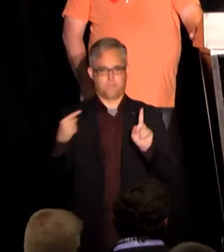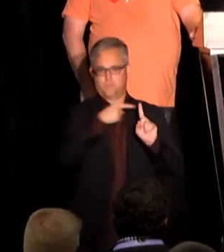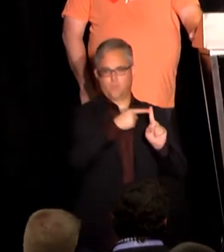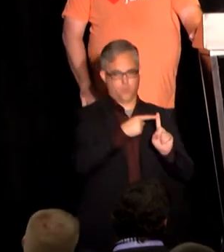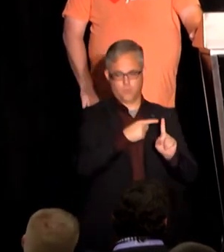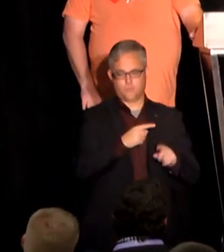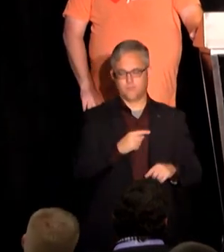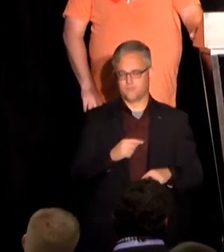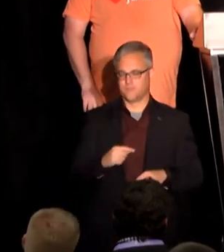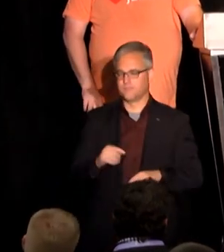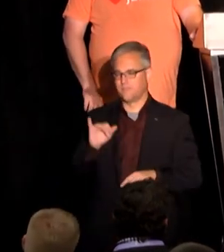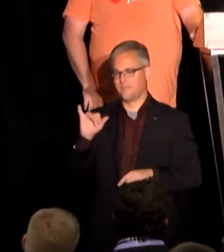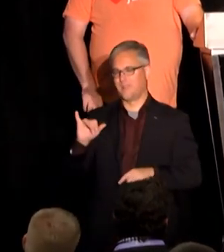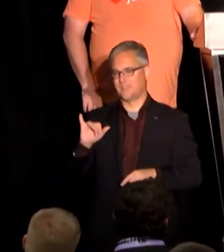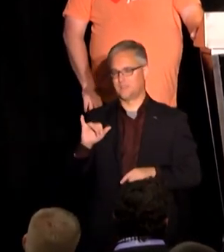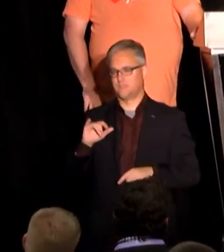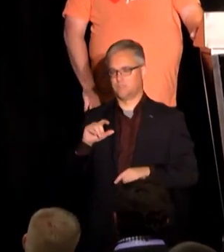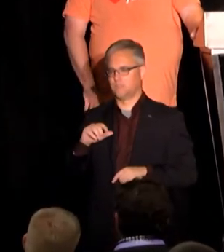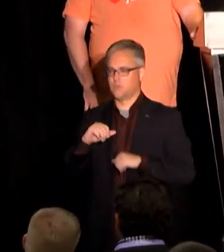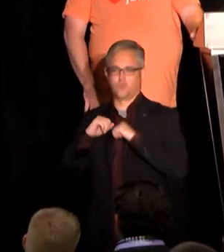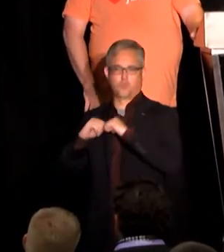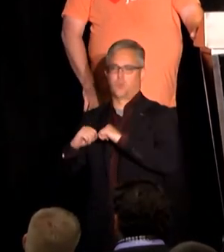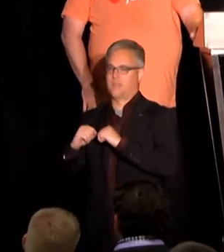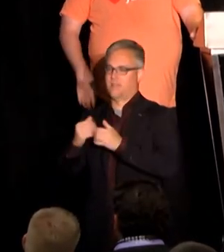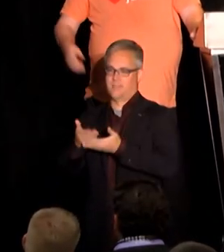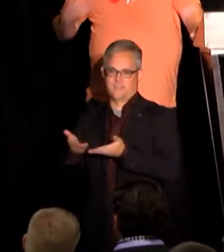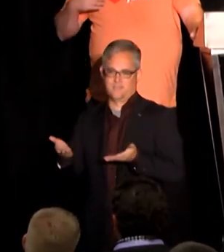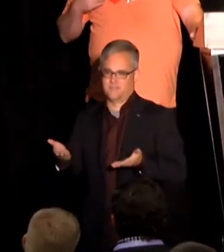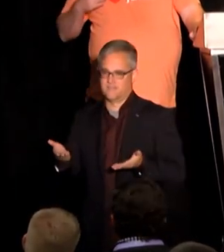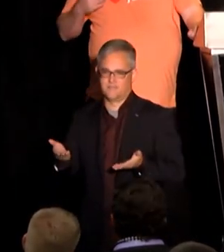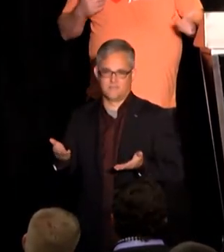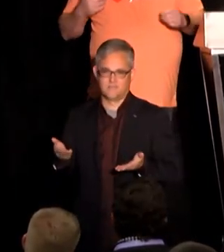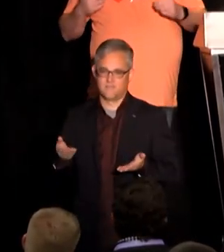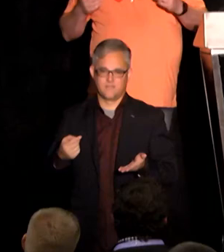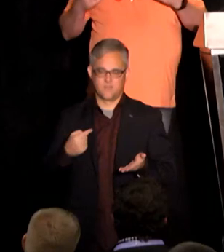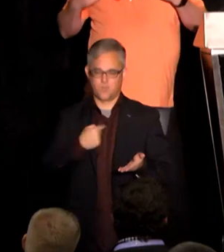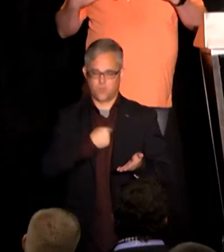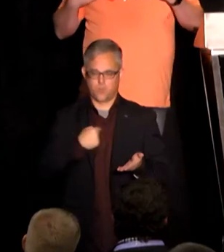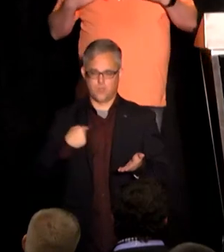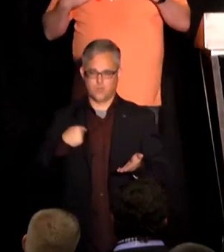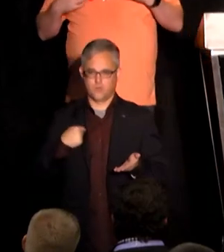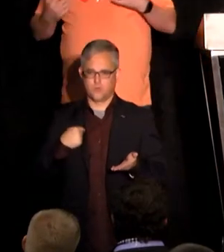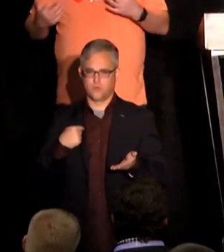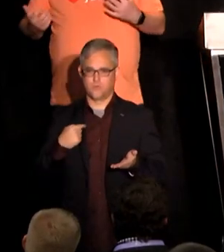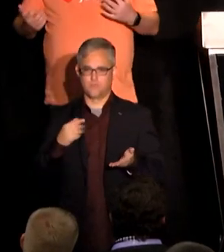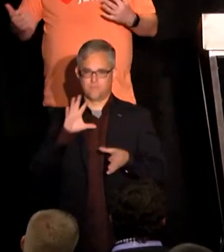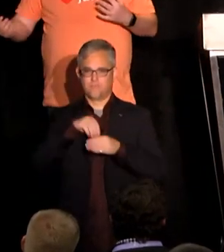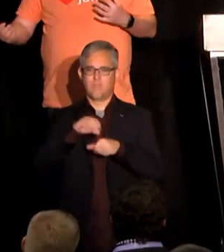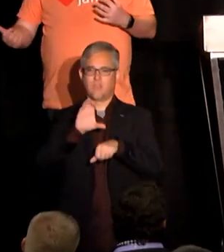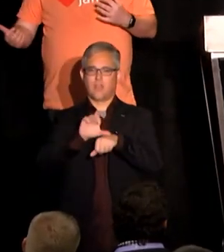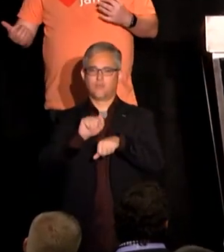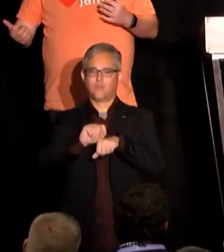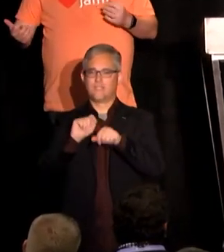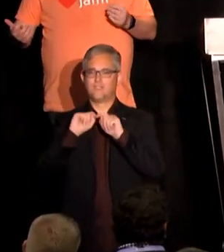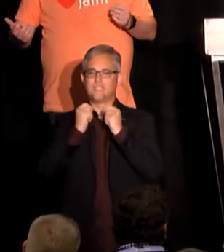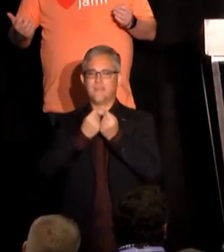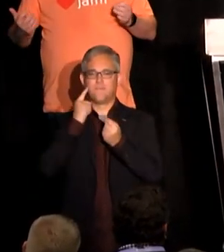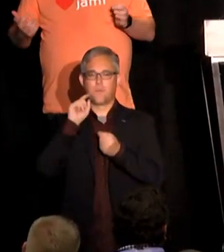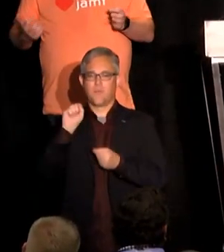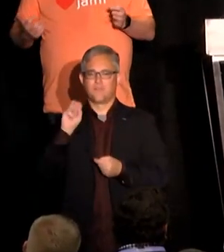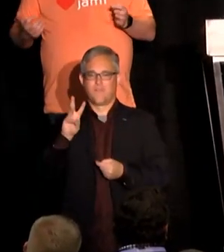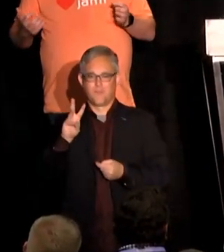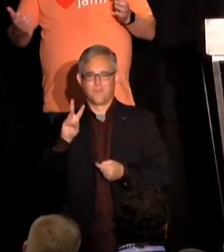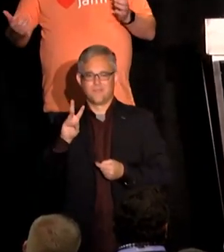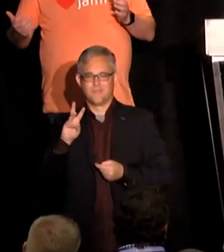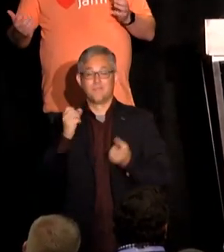And that's more of a security thing. We just, we're kind of on the consultation team for that software. And like a